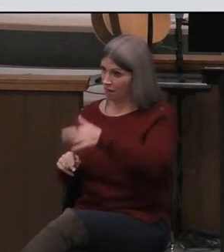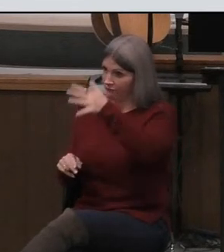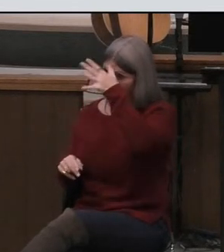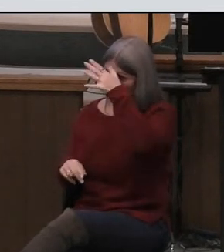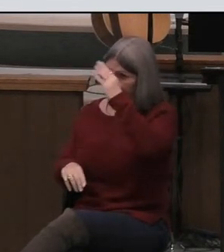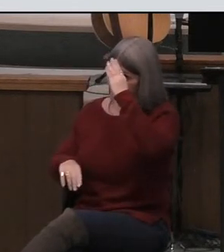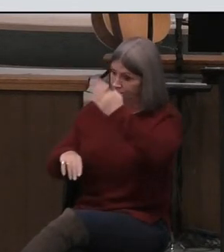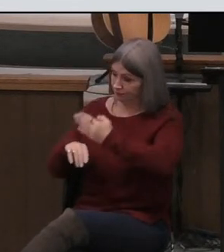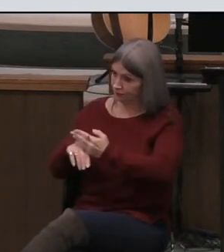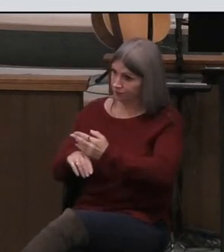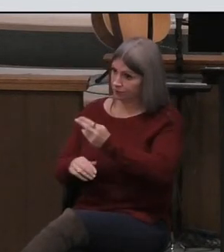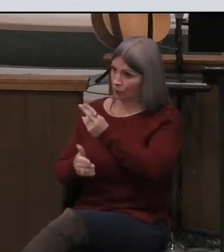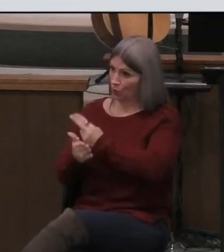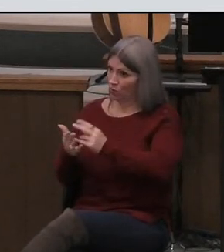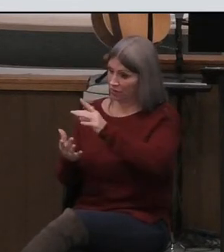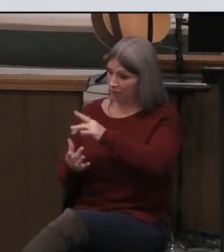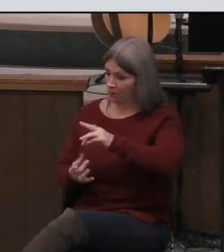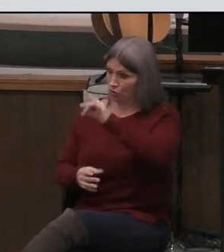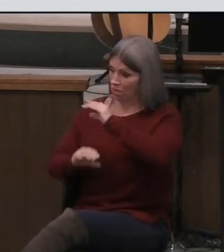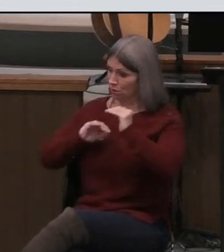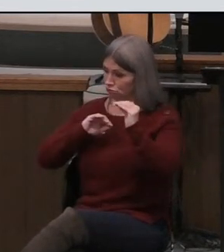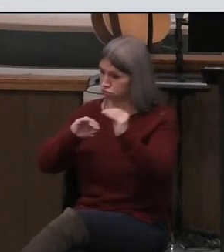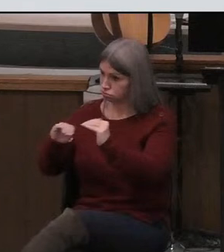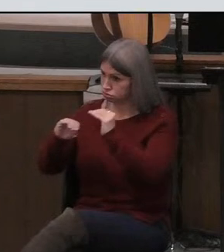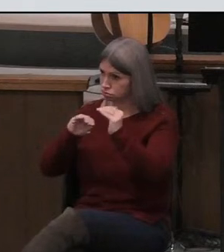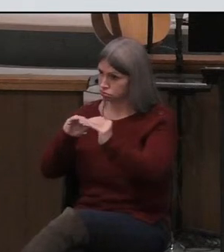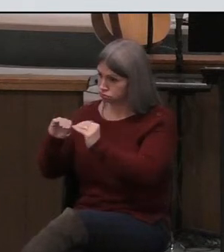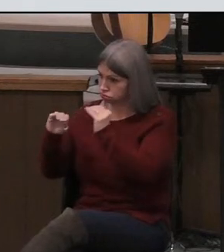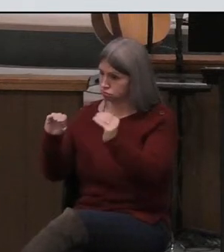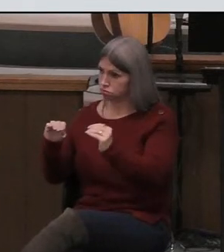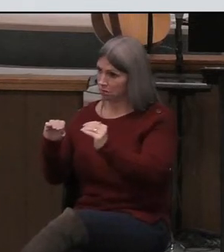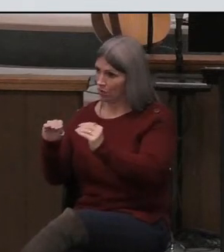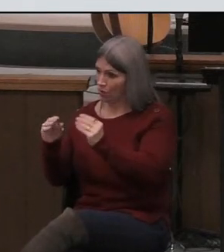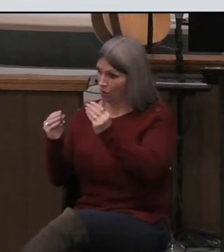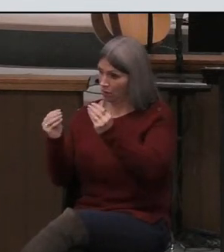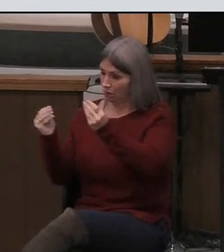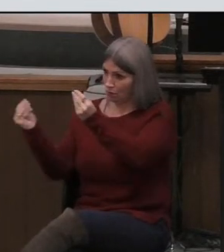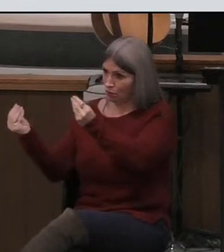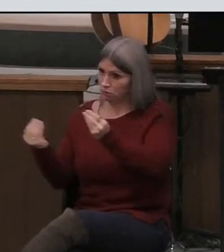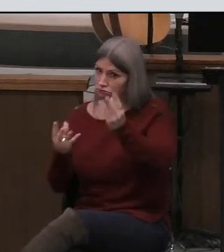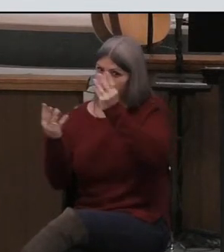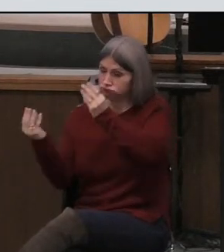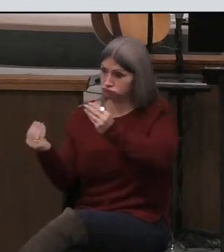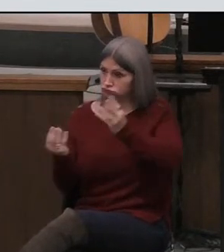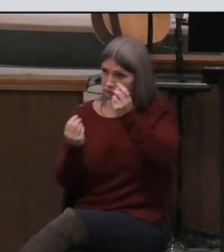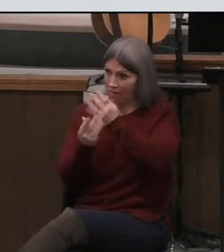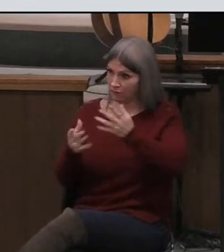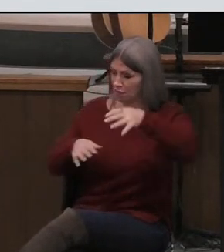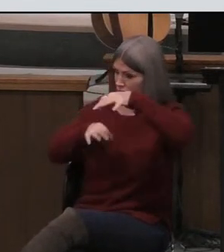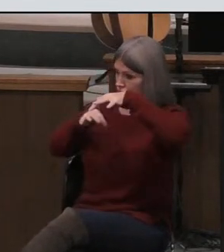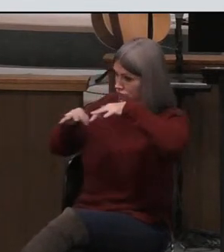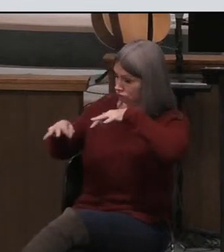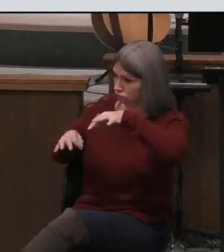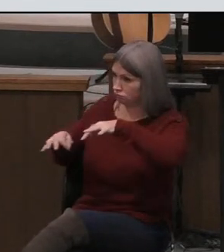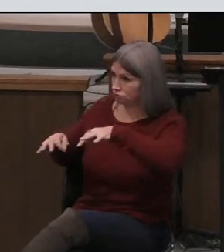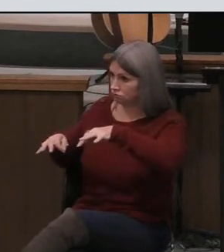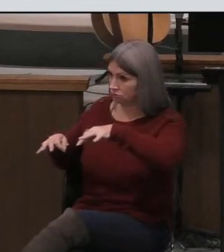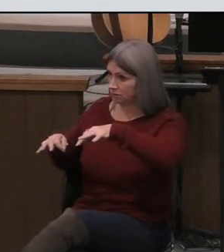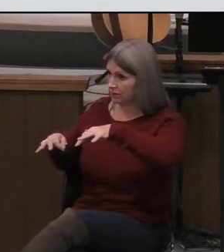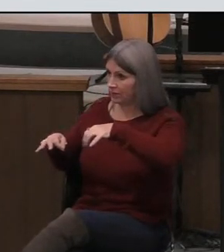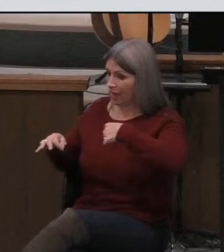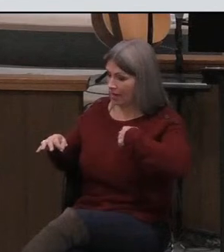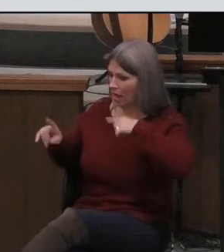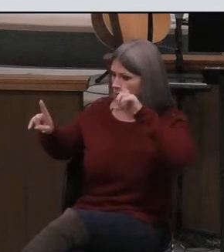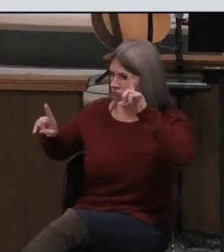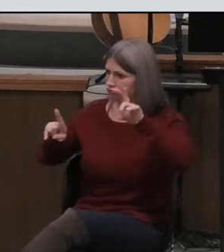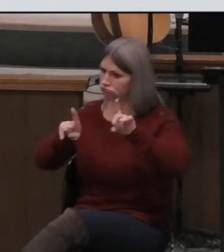Spirit, teaching them to observe all that I have commanded you. And behold, I am with you